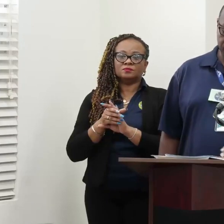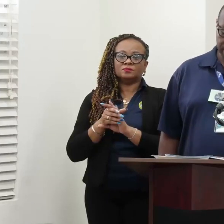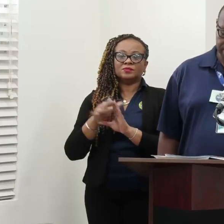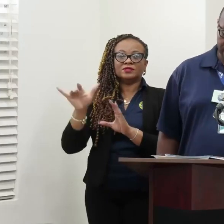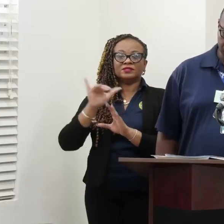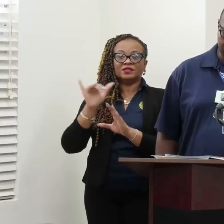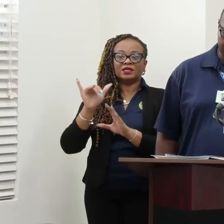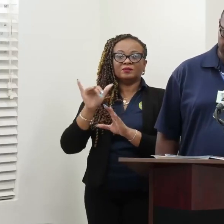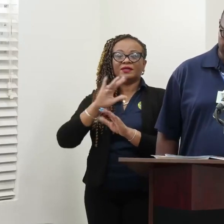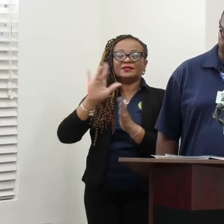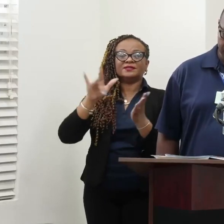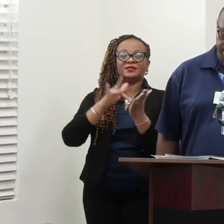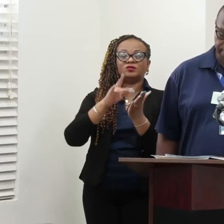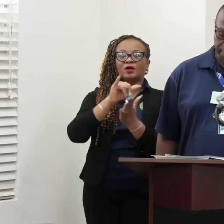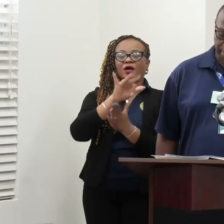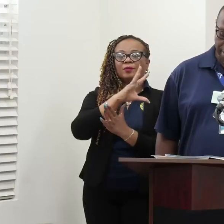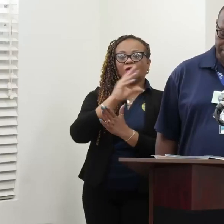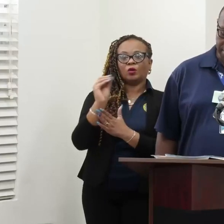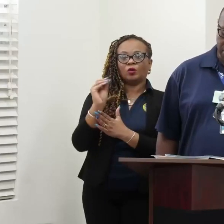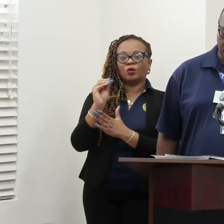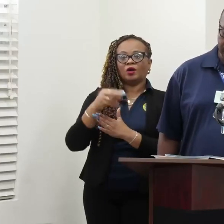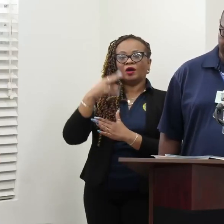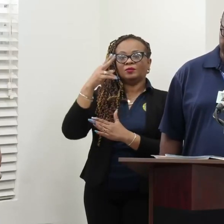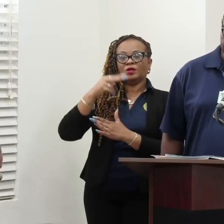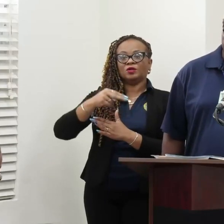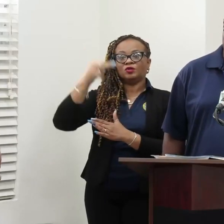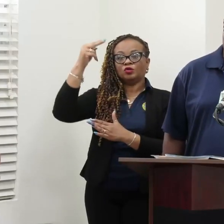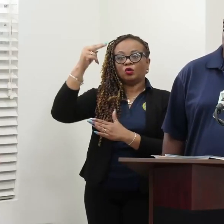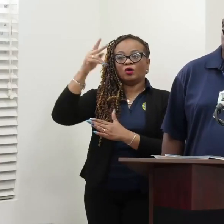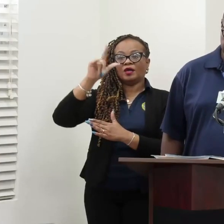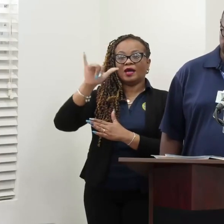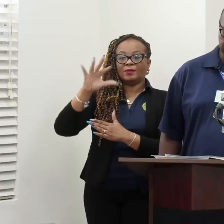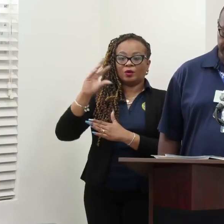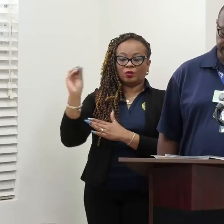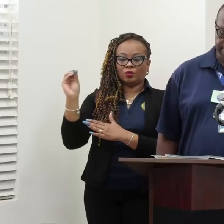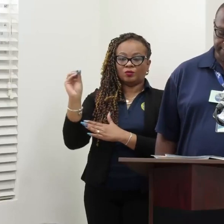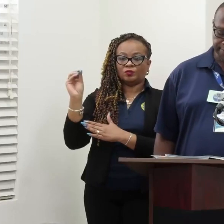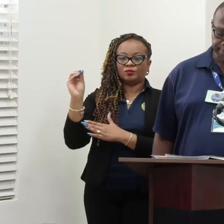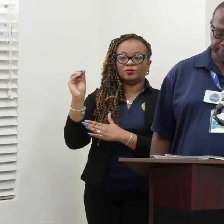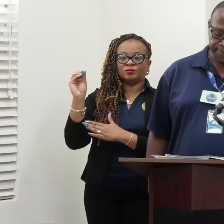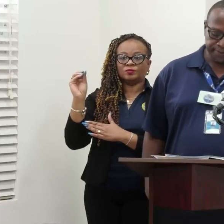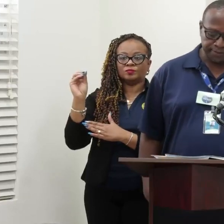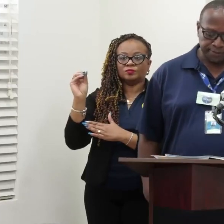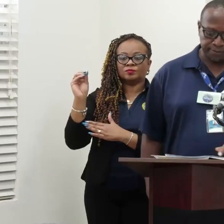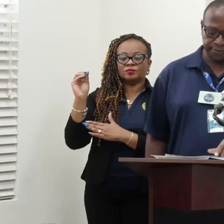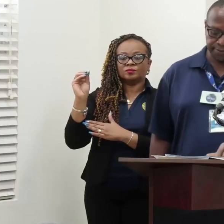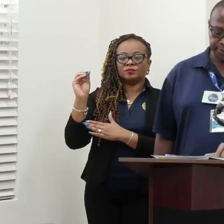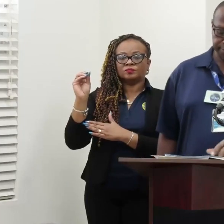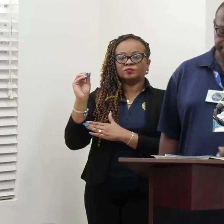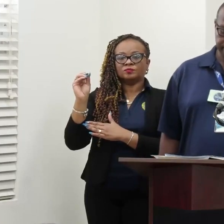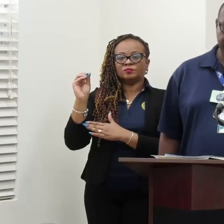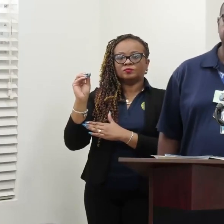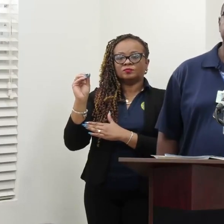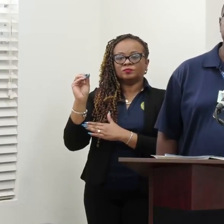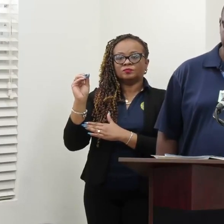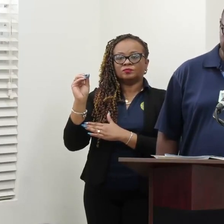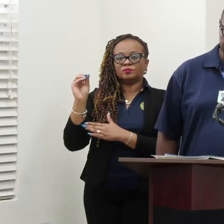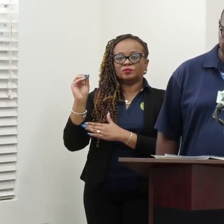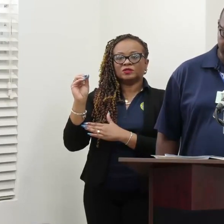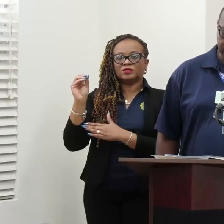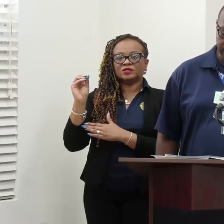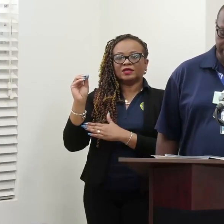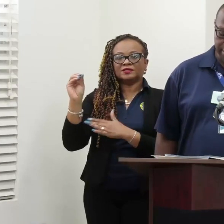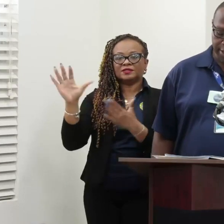is true in central Abaco up to North Abaco. Central Abaco and to North Abaco, yo pa gen lumière. As